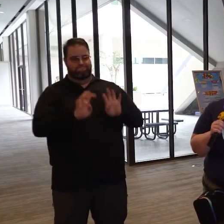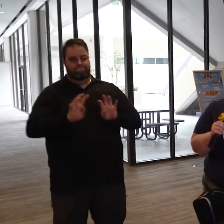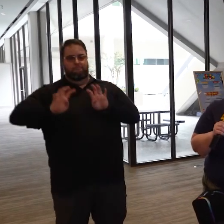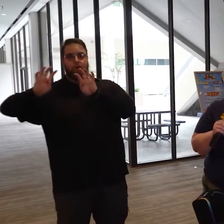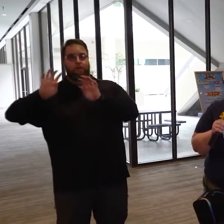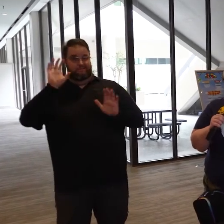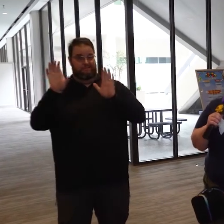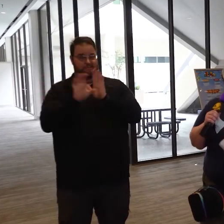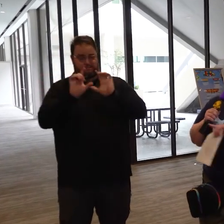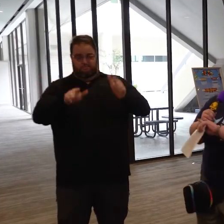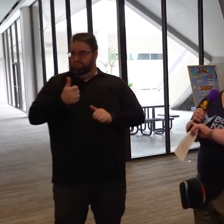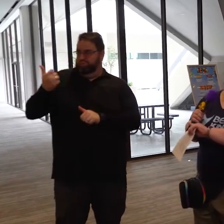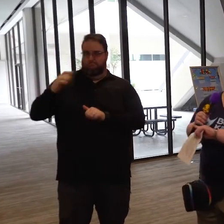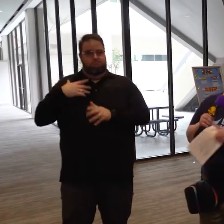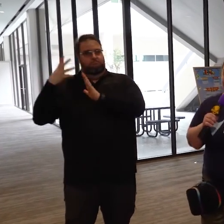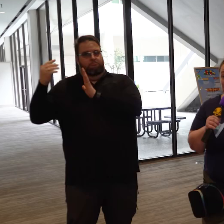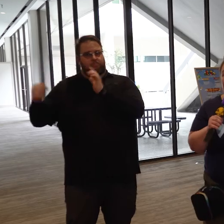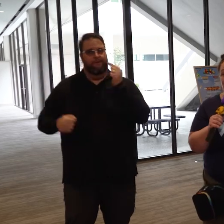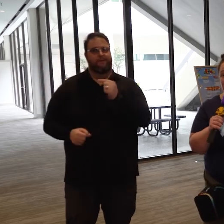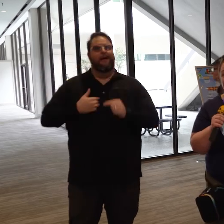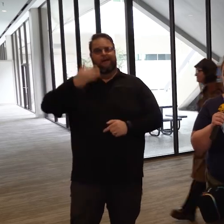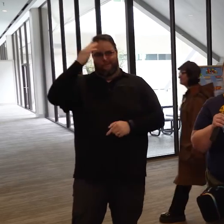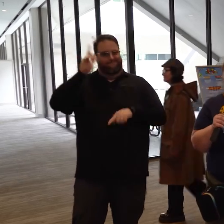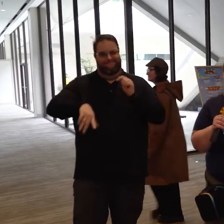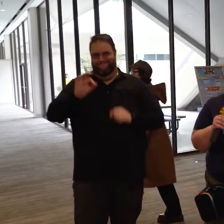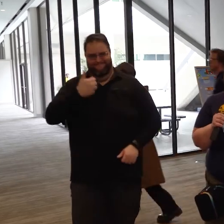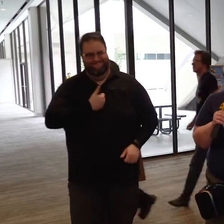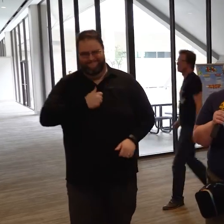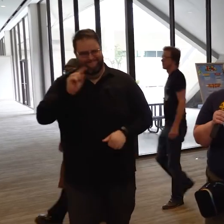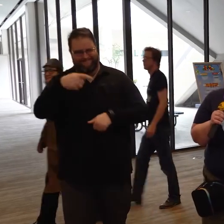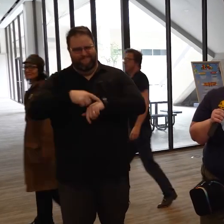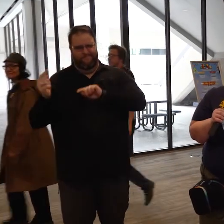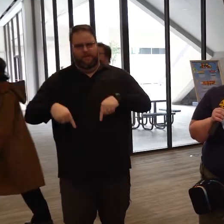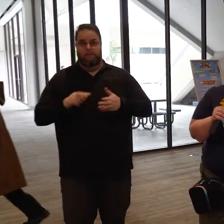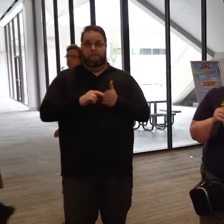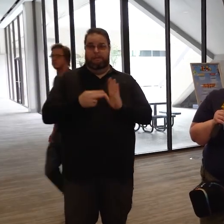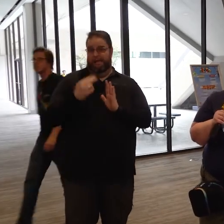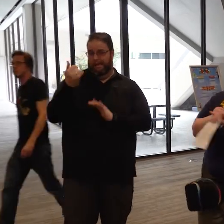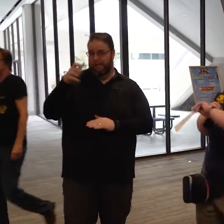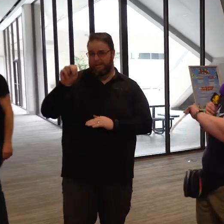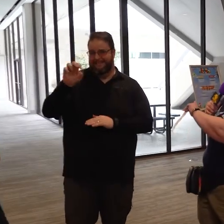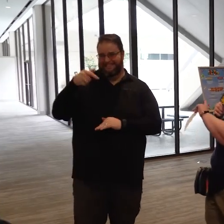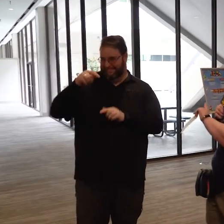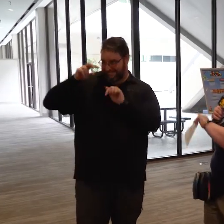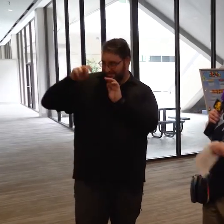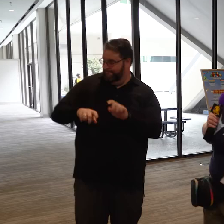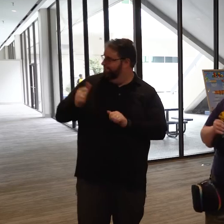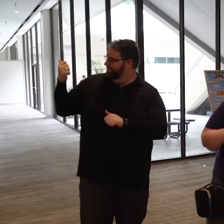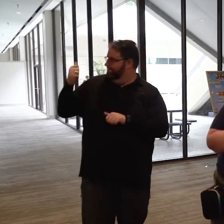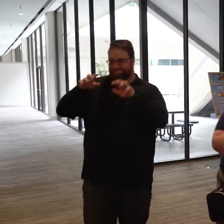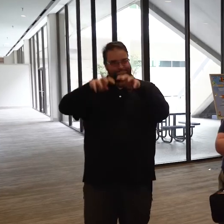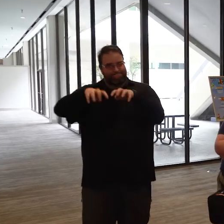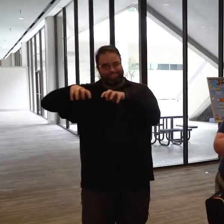you're wondering where that is, that's where it is. I know I couldn't find it my first year. What does that mean, Hilton steps? That's what it means, right